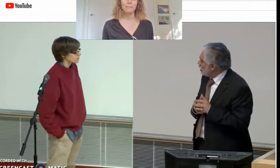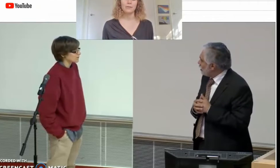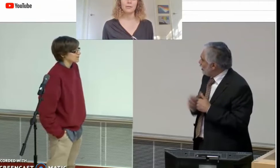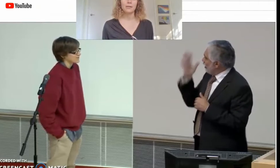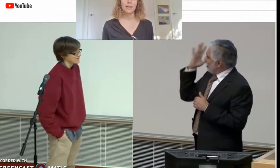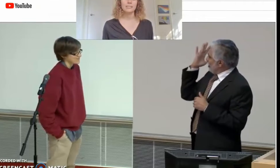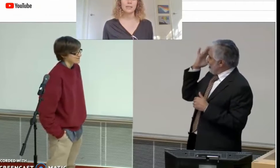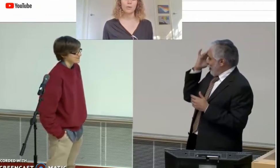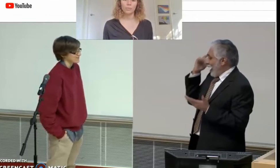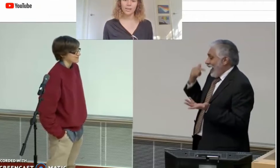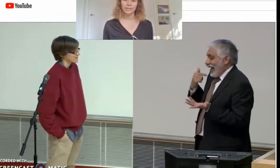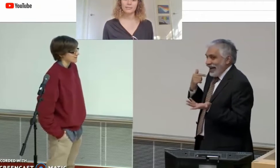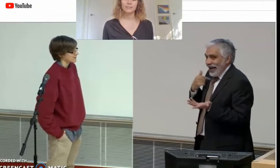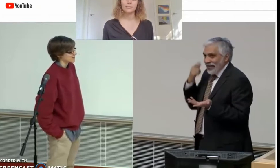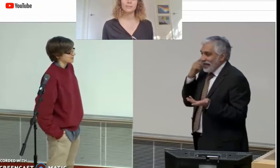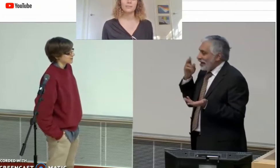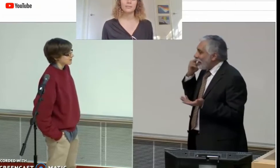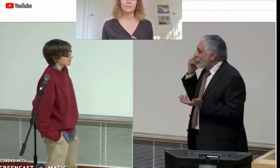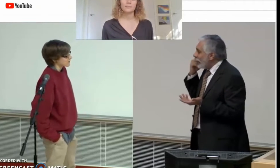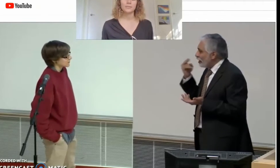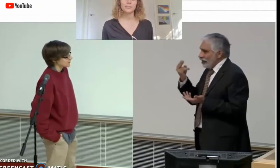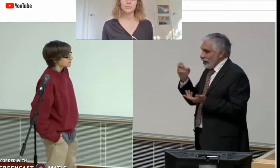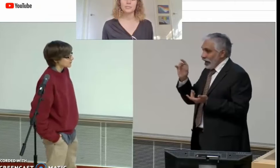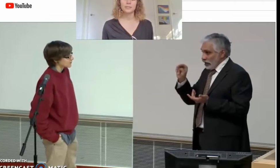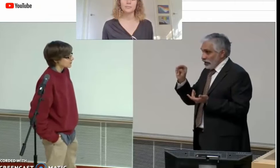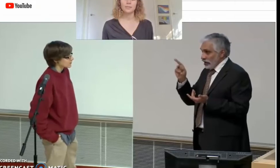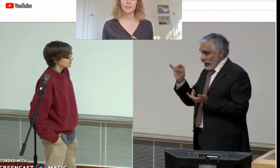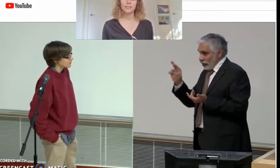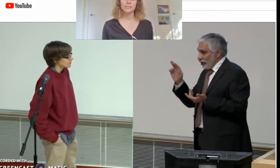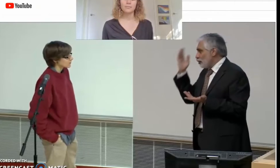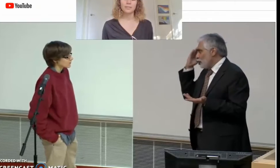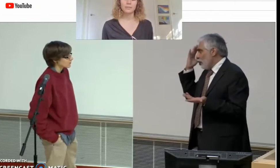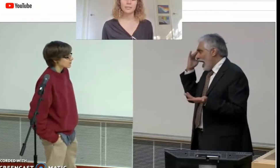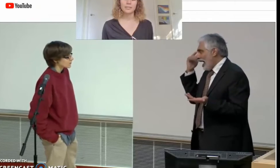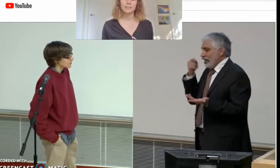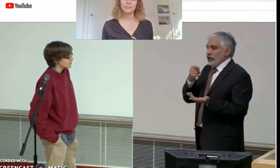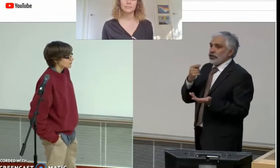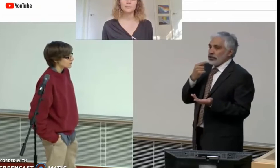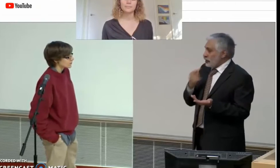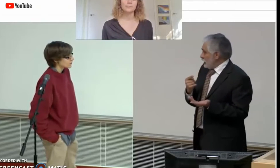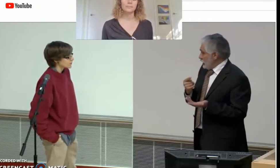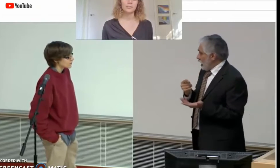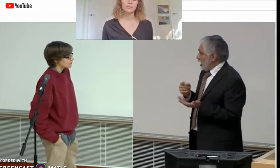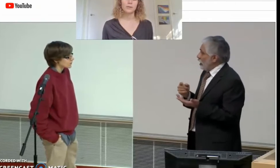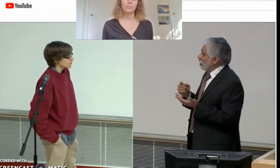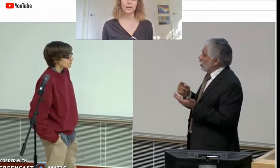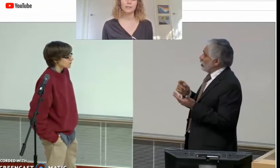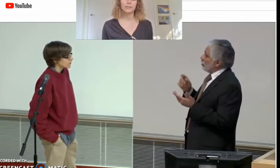happier as they go blind. That's interesting. And I think it's funny because really we know why.